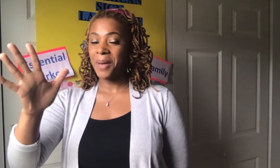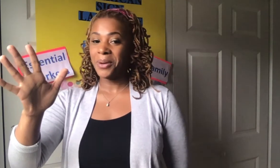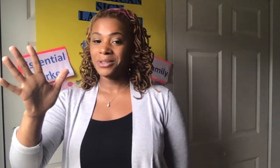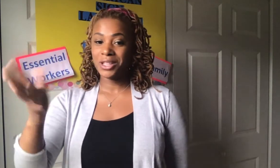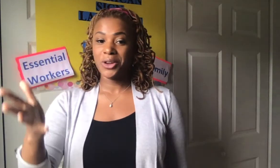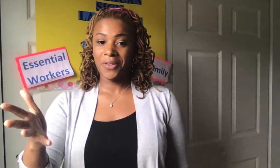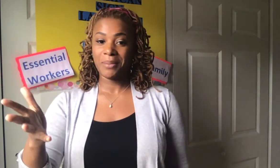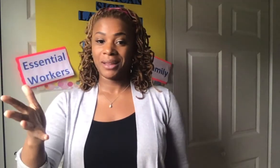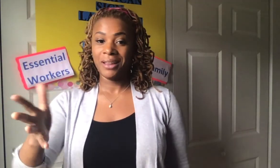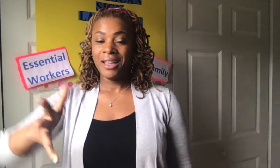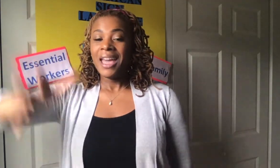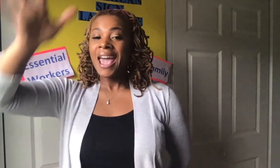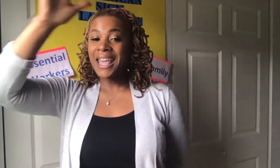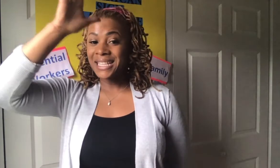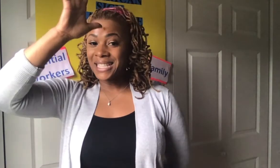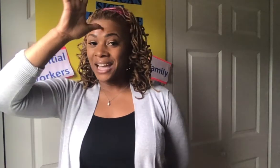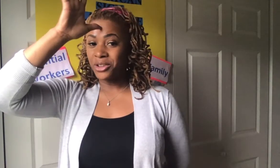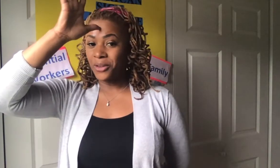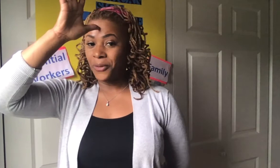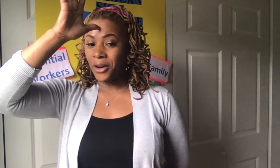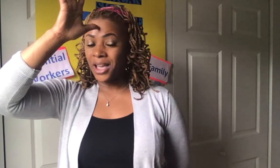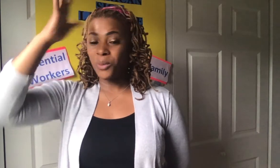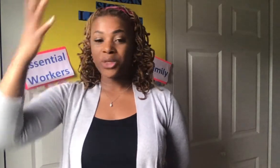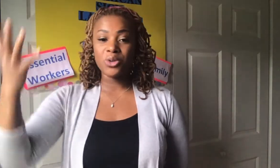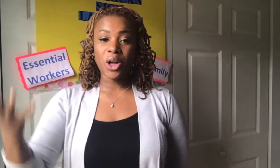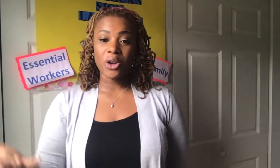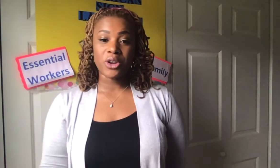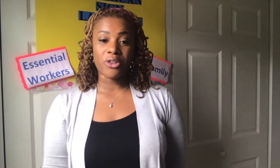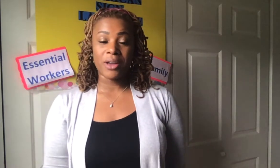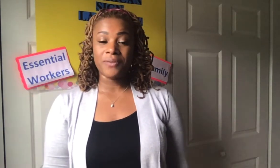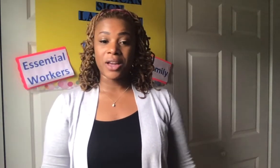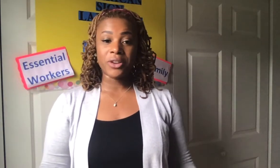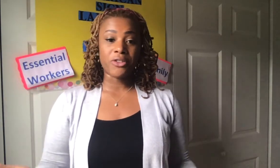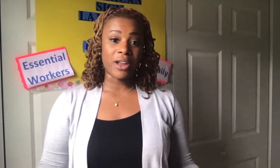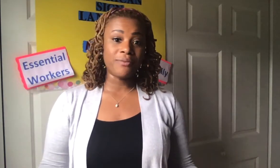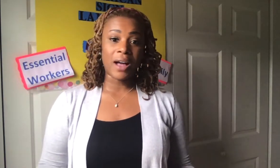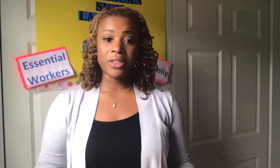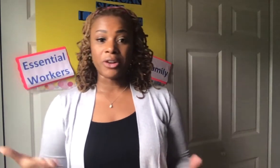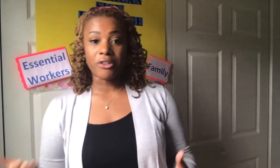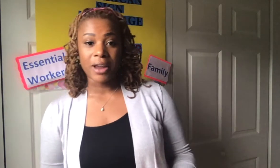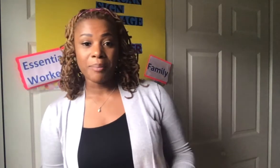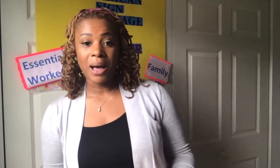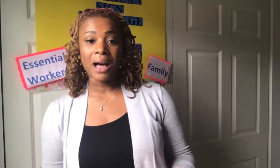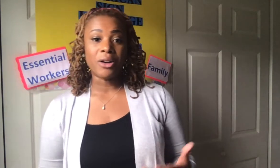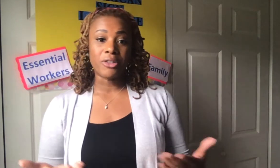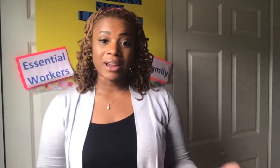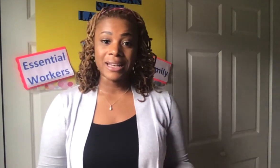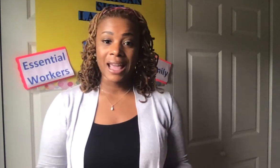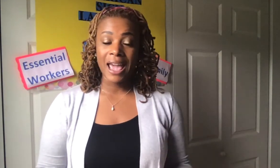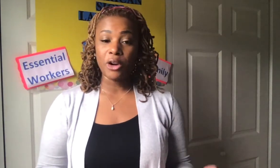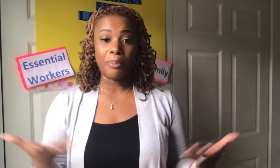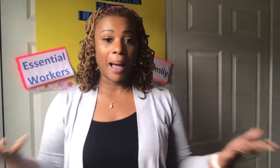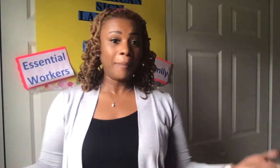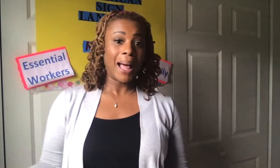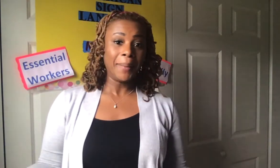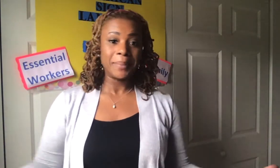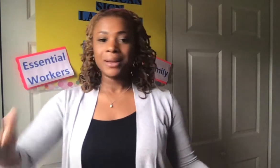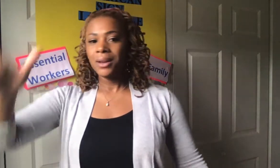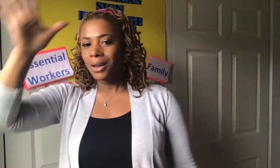person in your family. And the sign on your forehead, whether you call your grandfather, grandfather, or grandpa, or granddad, or pop, it's